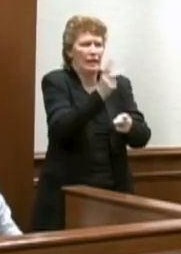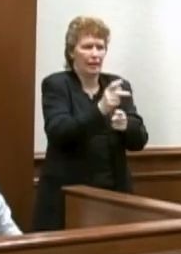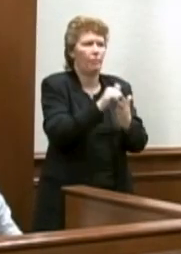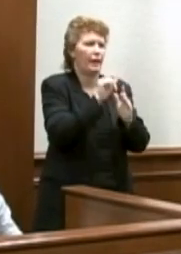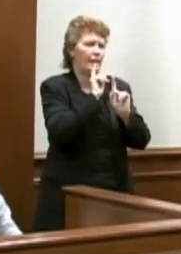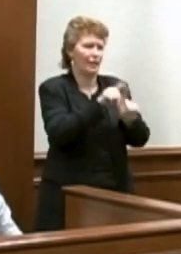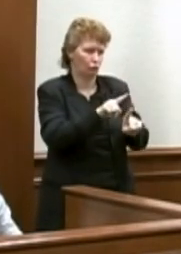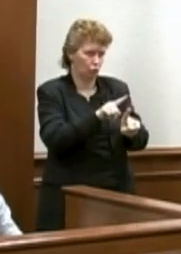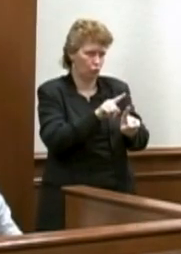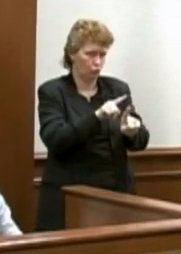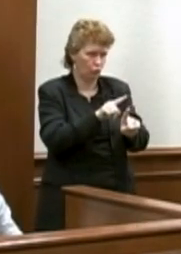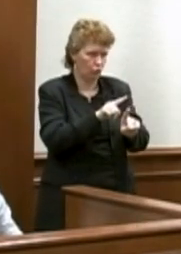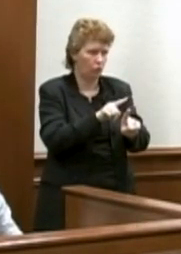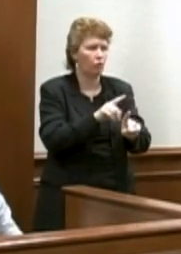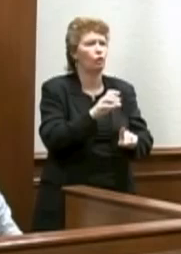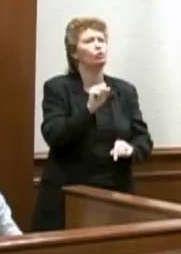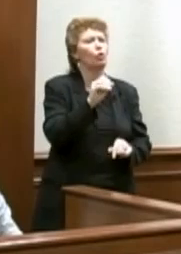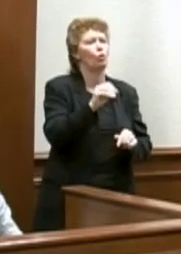Do you remember the question?